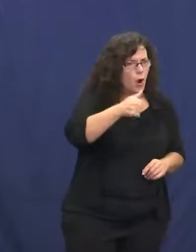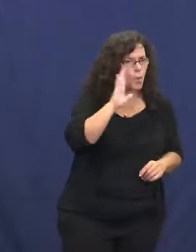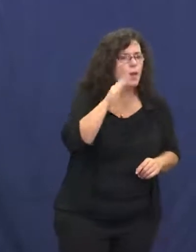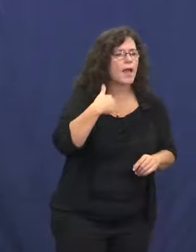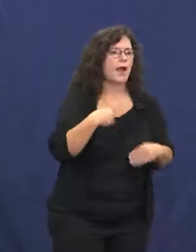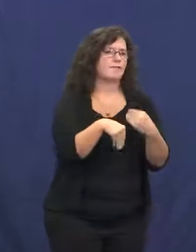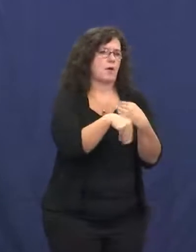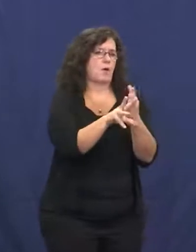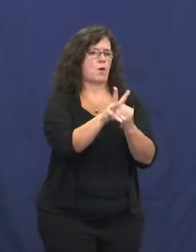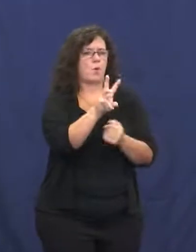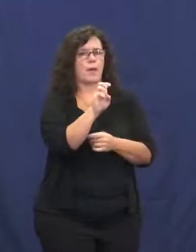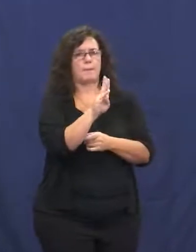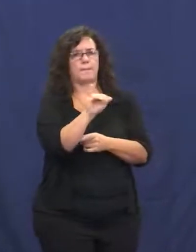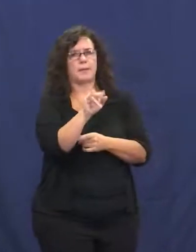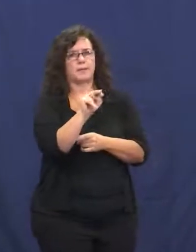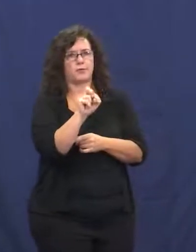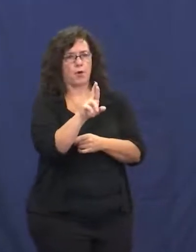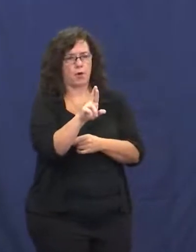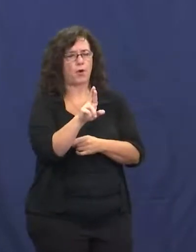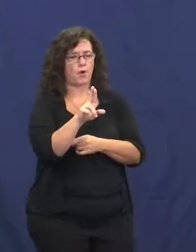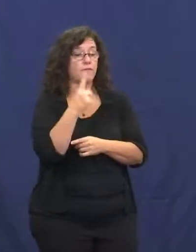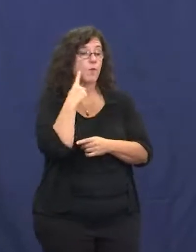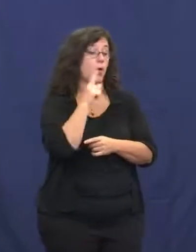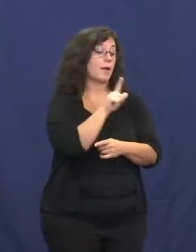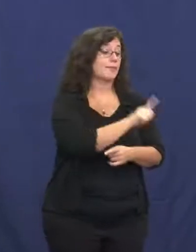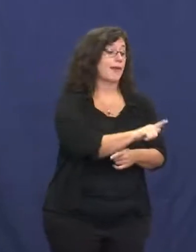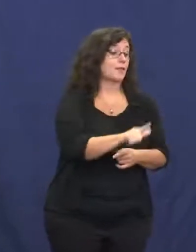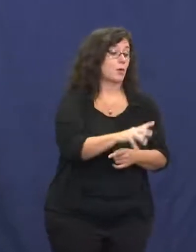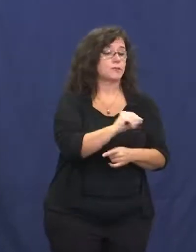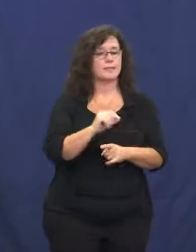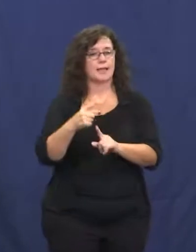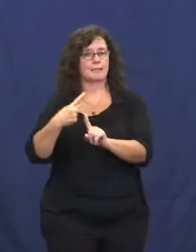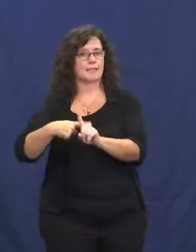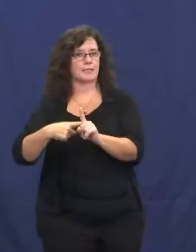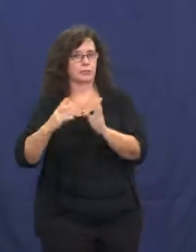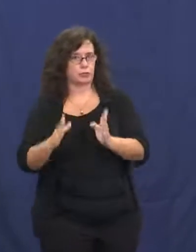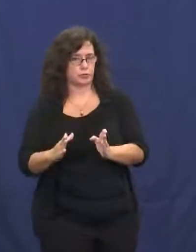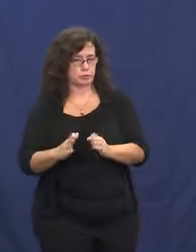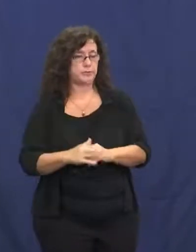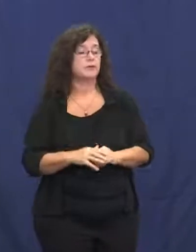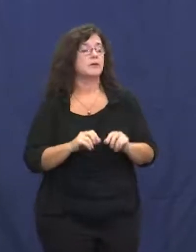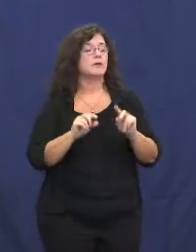This is from noon to 1:30. You can register for this at